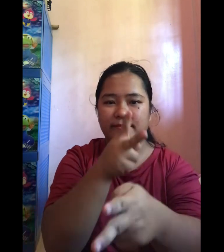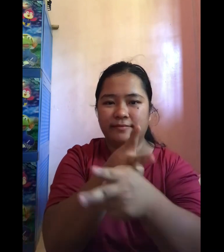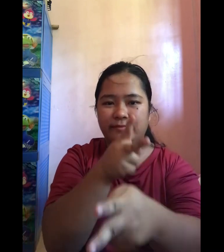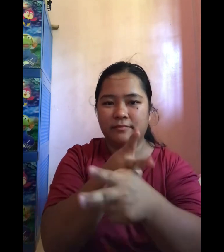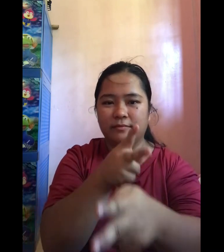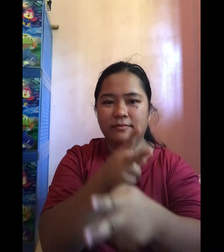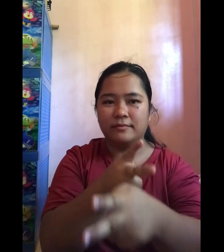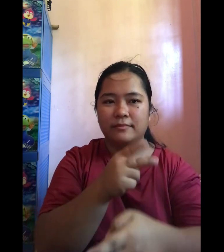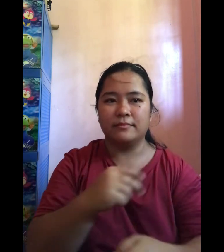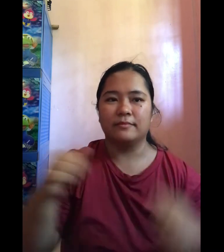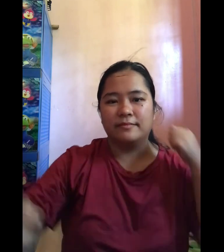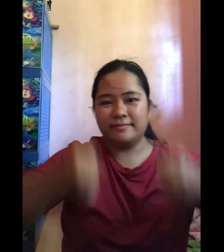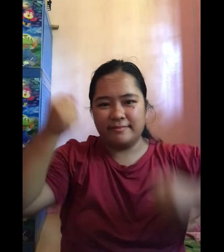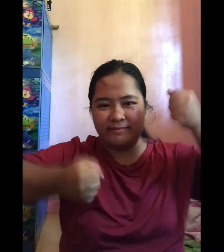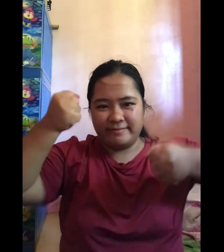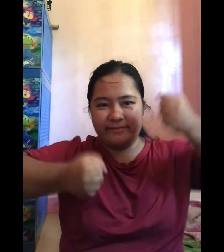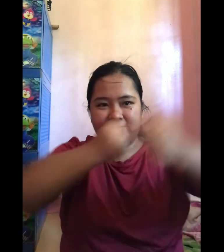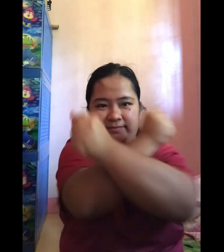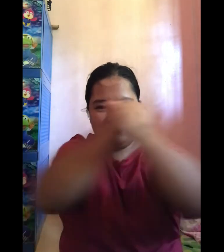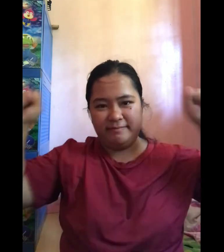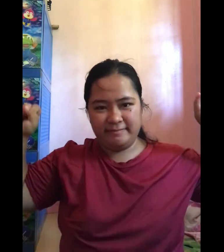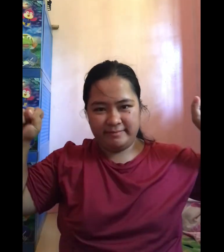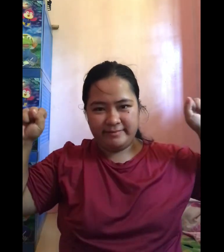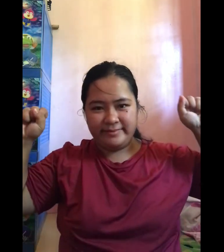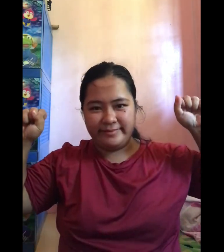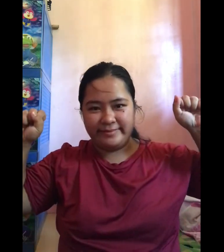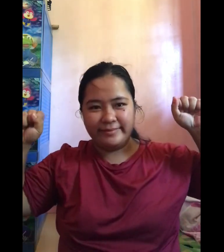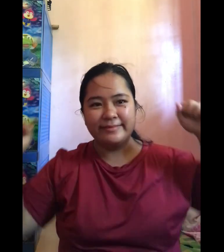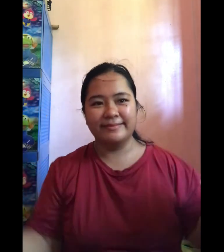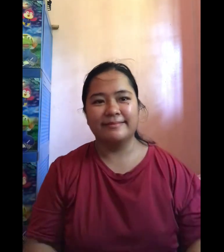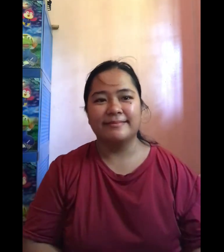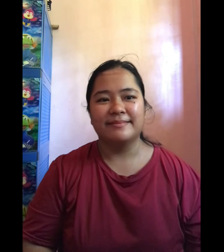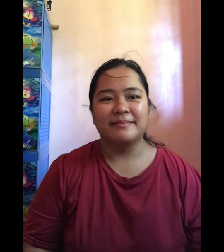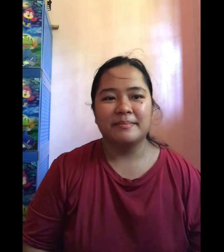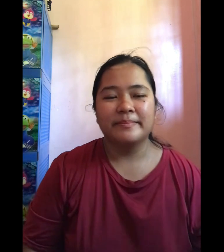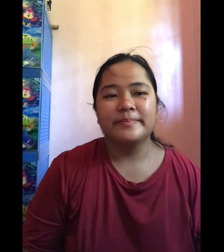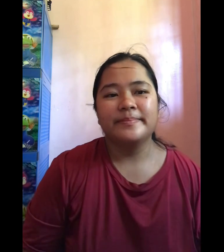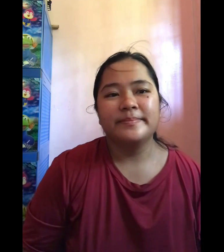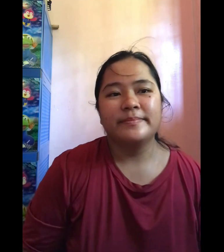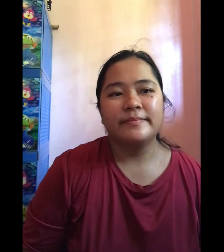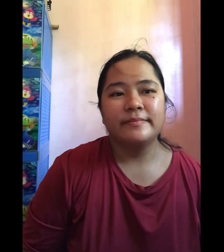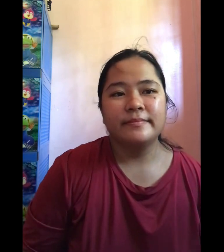care, drive safely, and you just have the normal